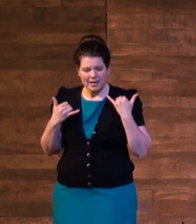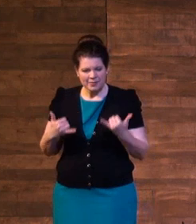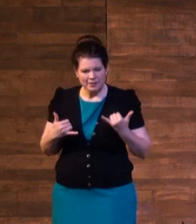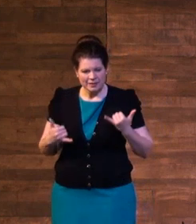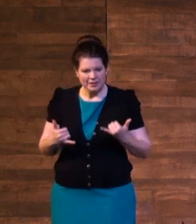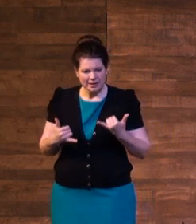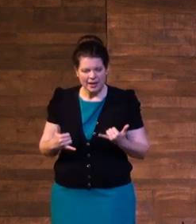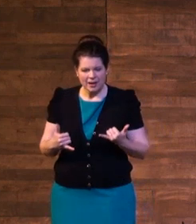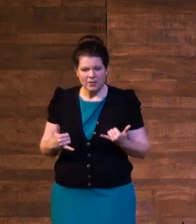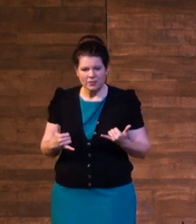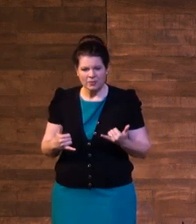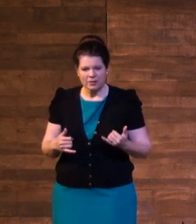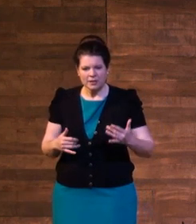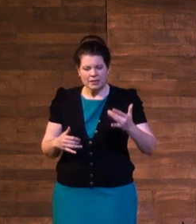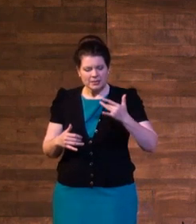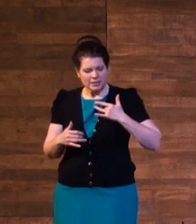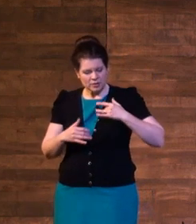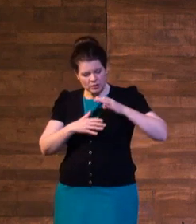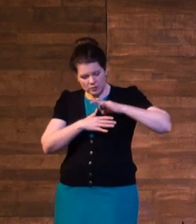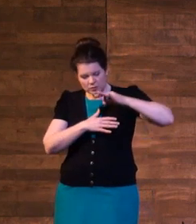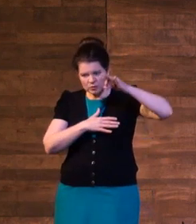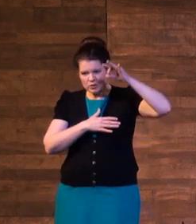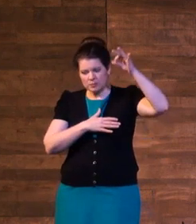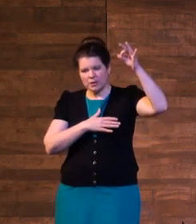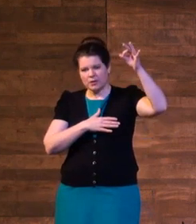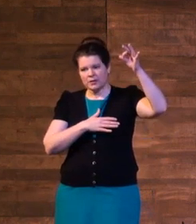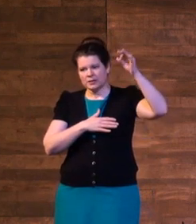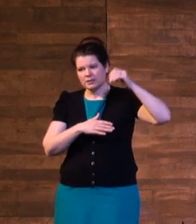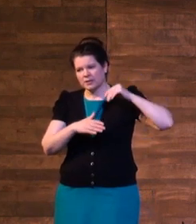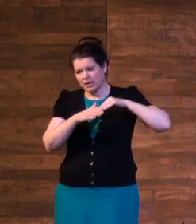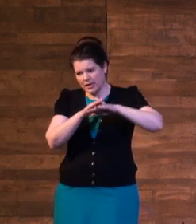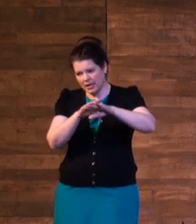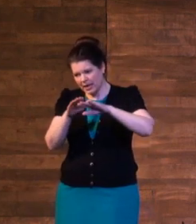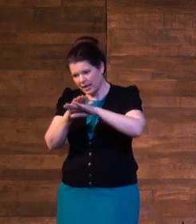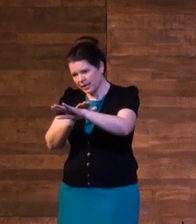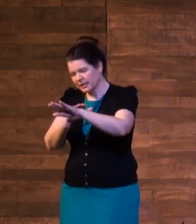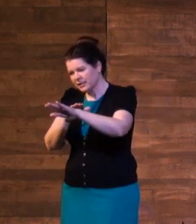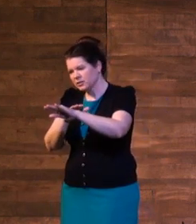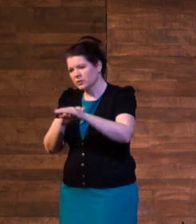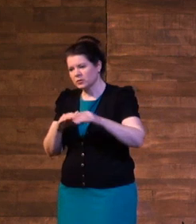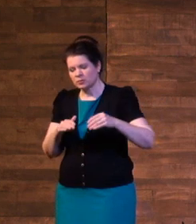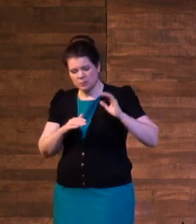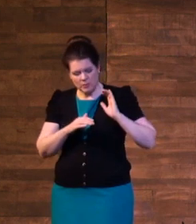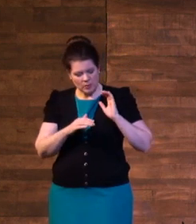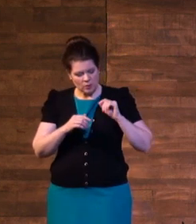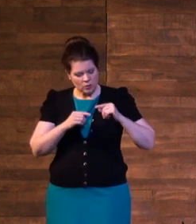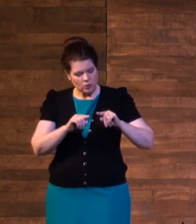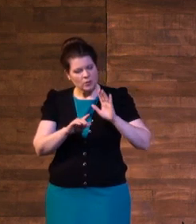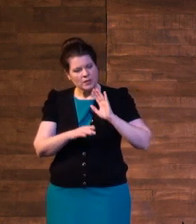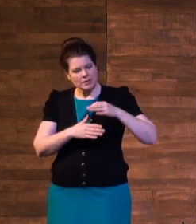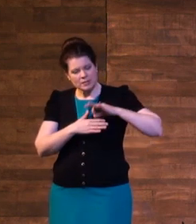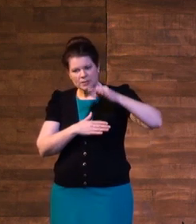Spirit as information around the whole world is accessible to us now.